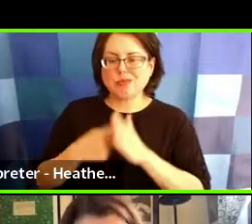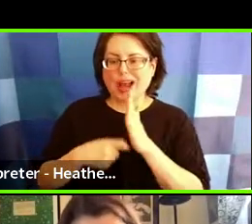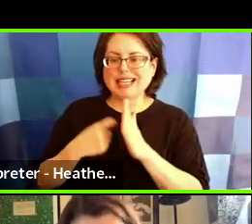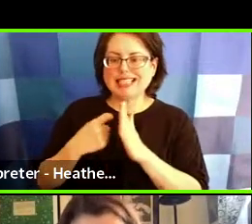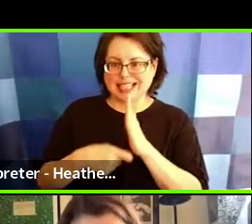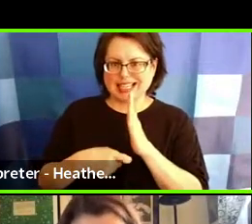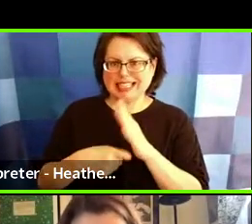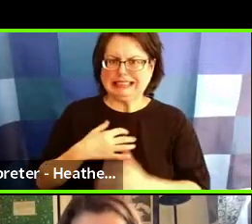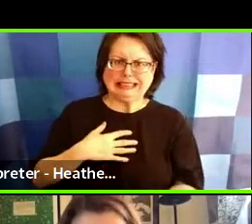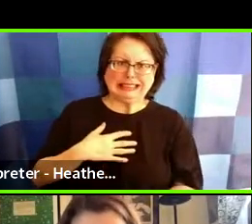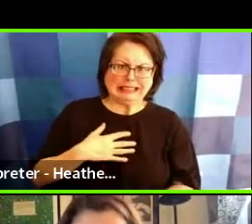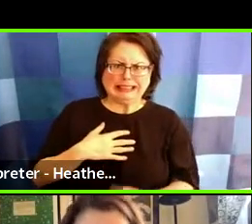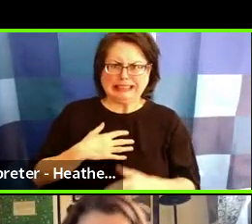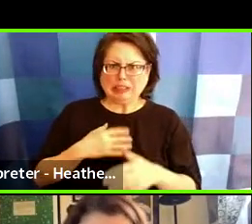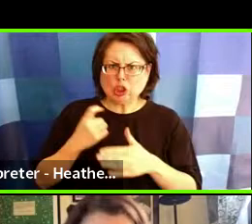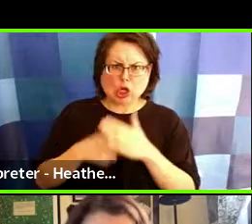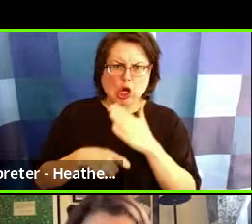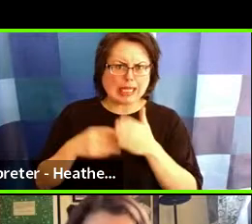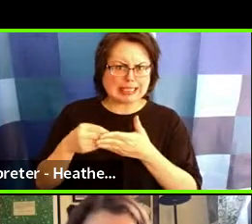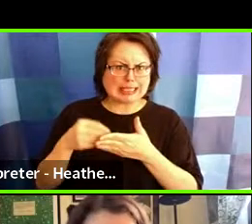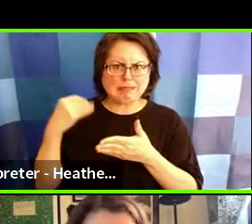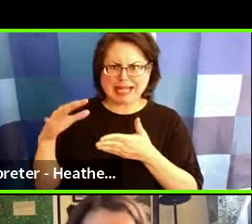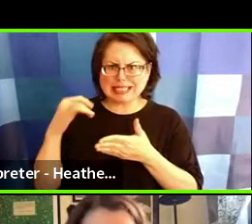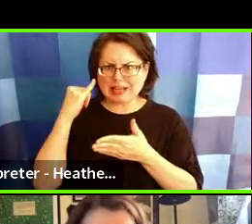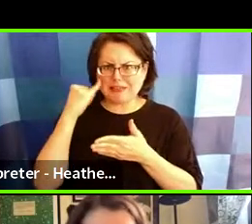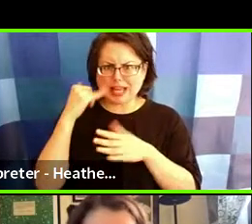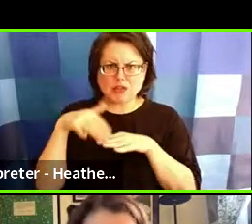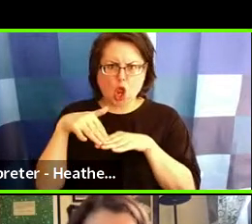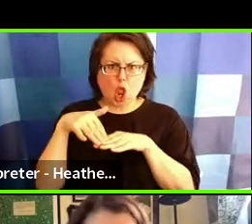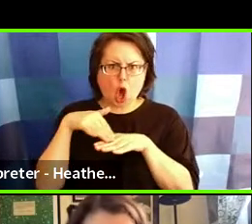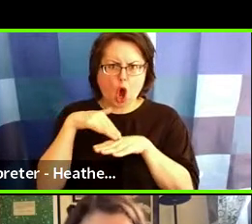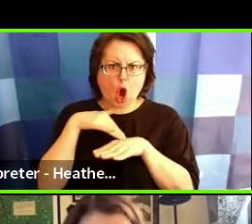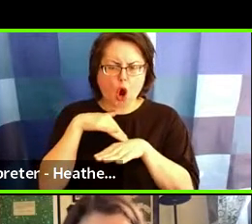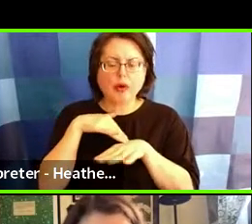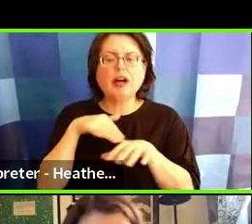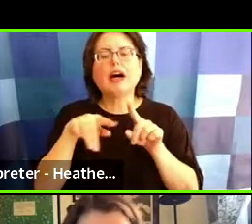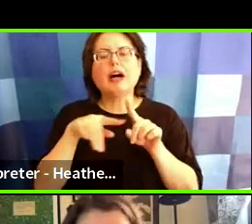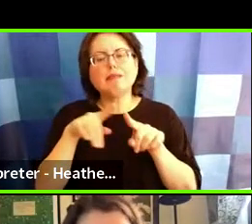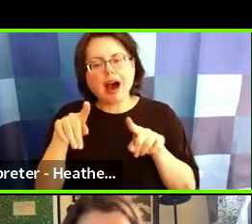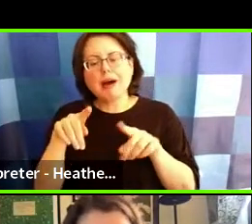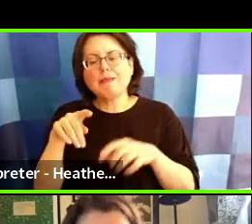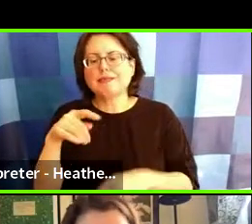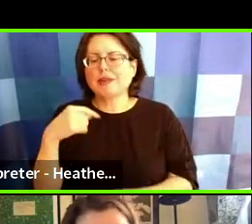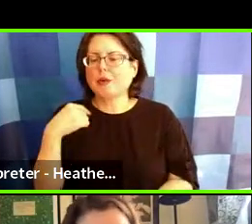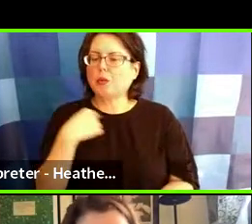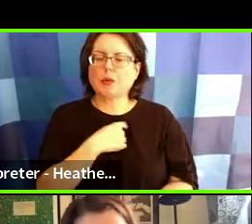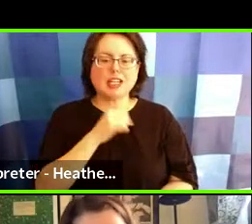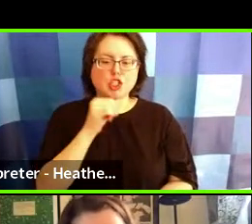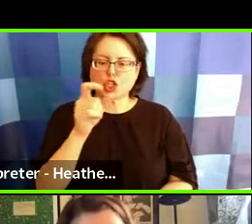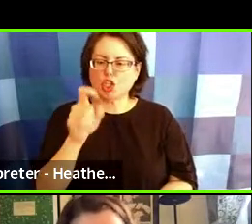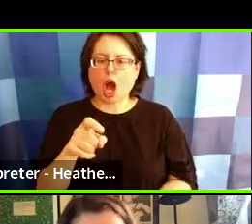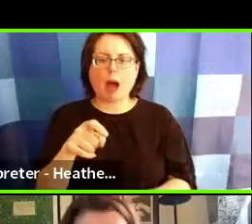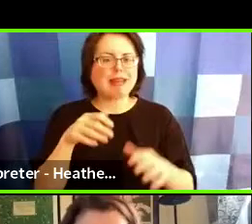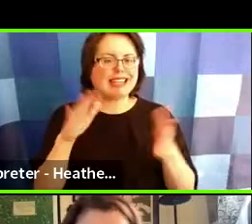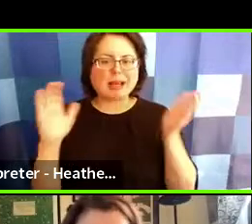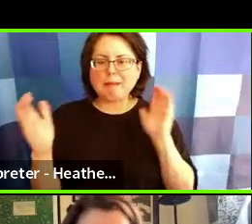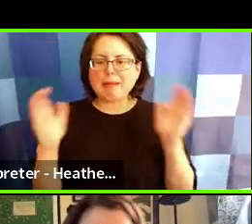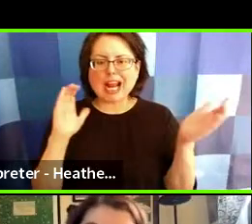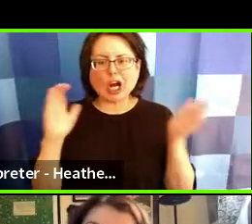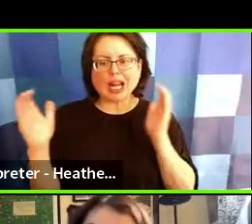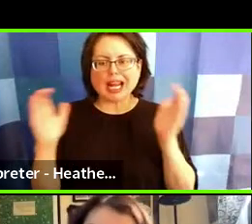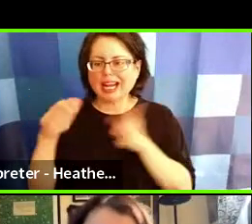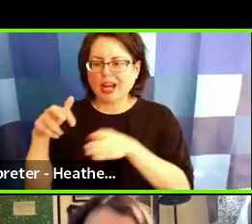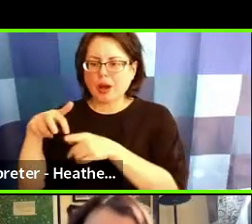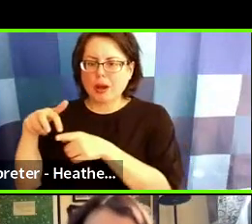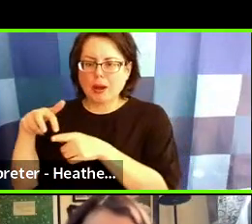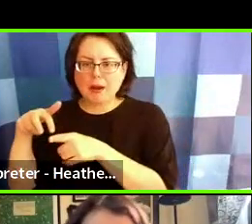of the particular trip. I would also say that we should be not necessarily comparing scooters to pedestrians, but comparing them